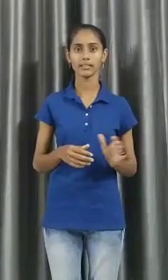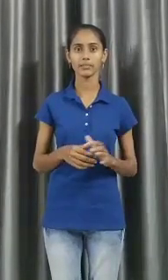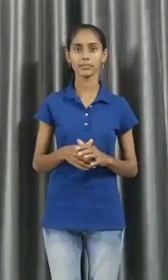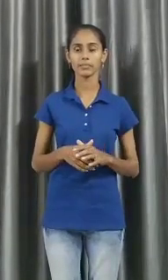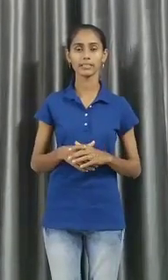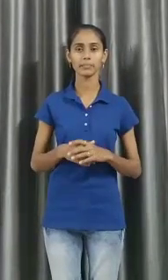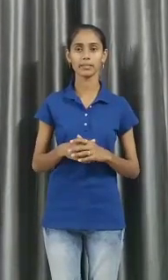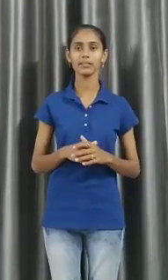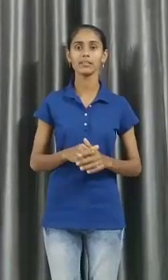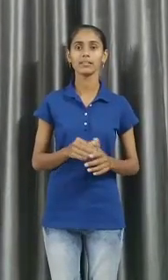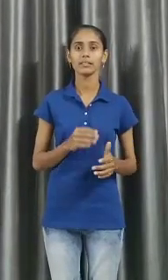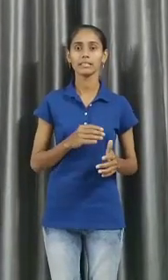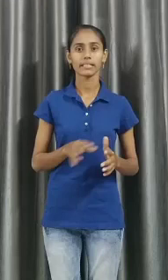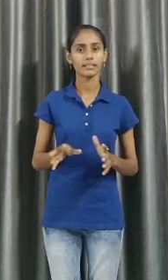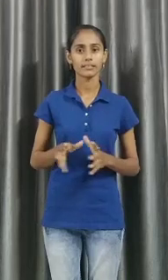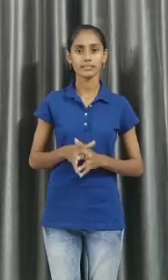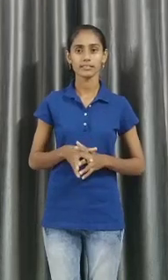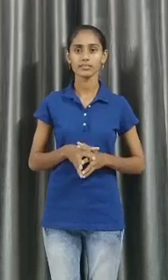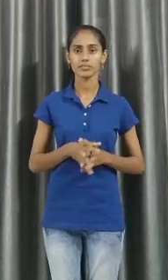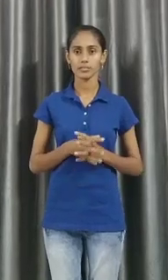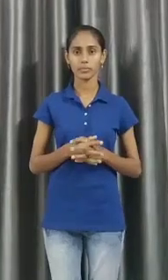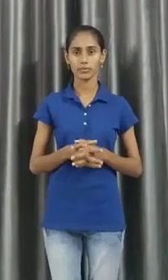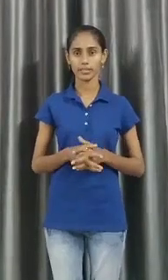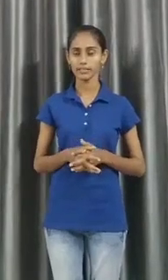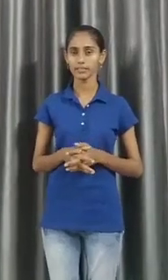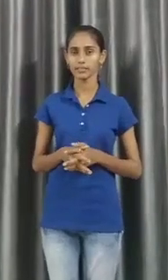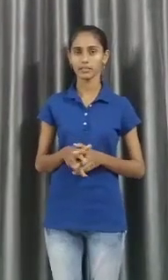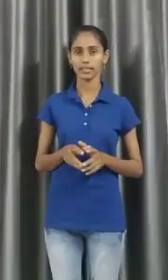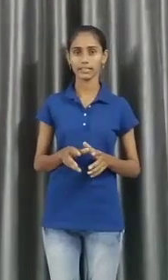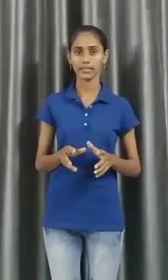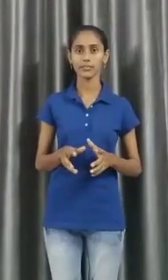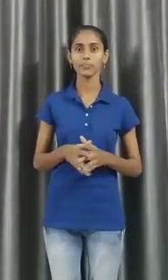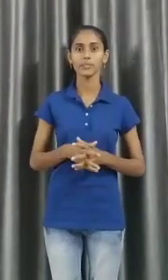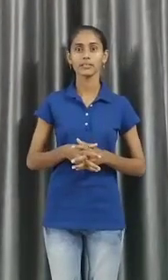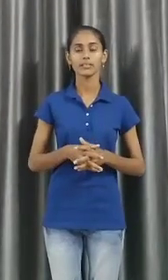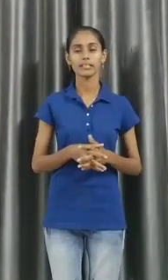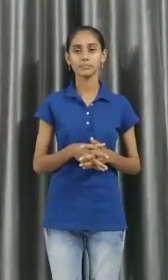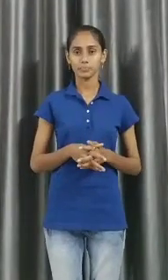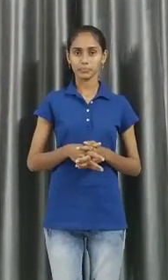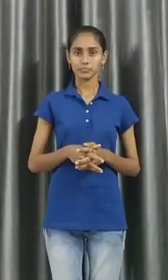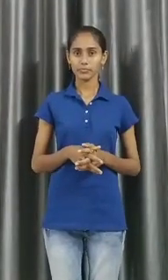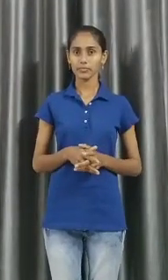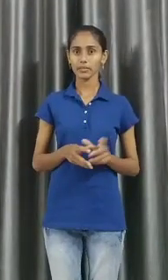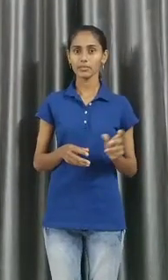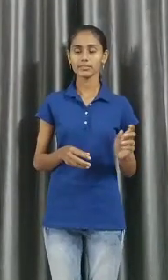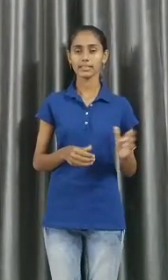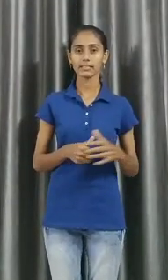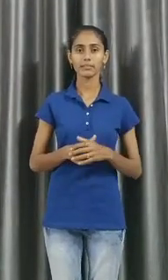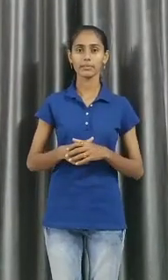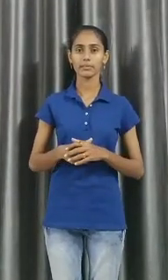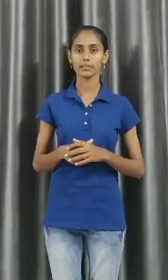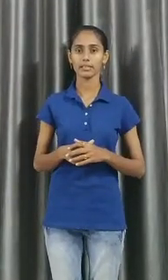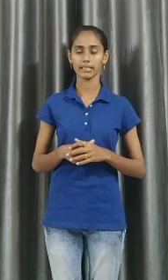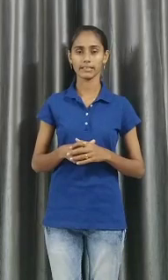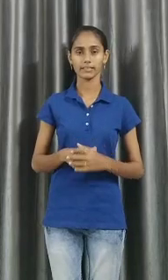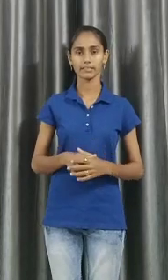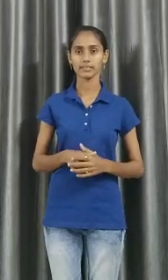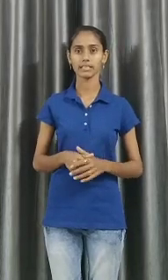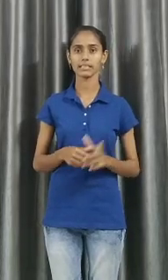the multiple inheritance is not supported right now. Then single inheritance, in